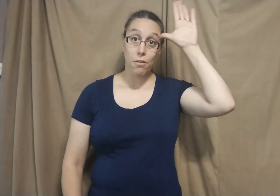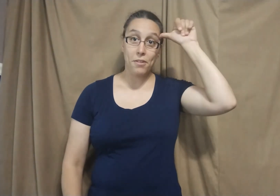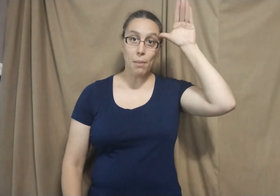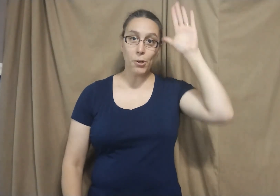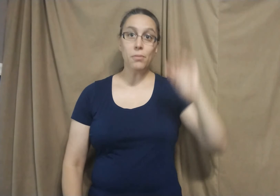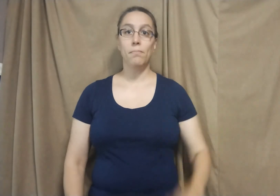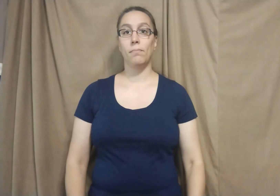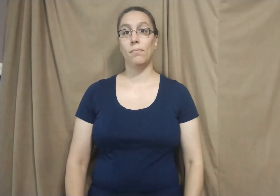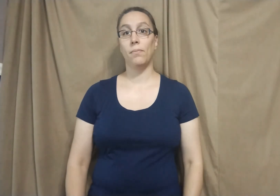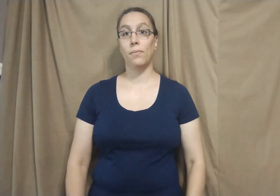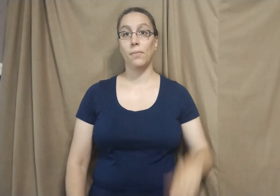stubborn,